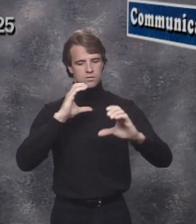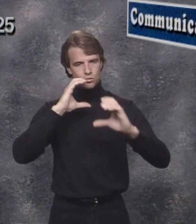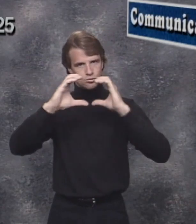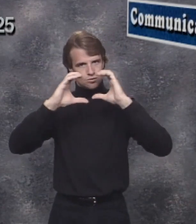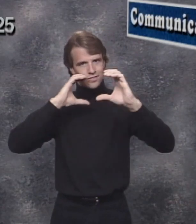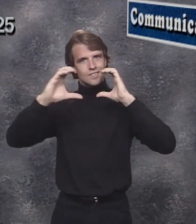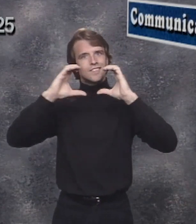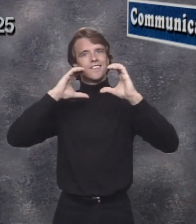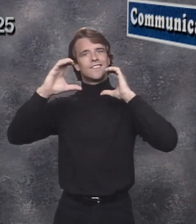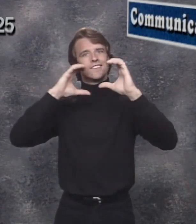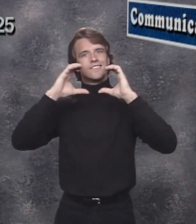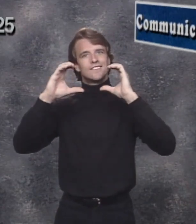for communication.